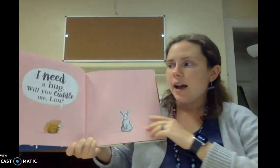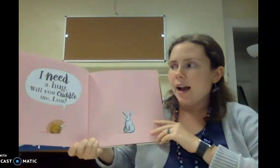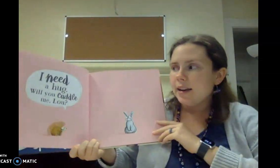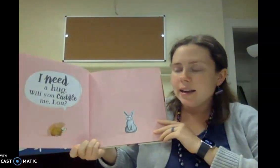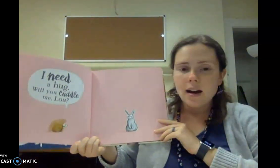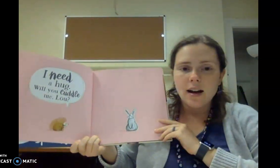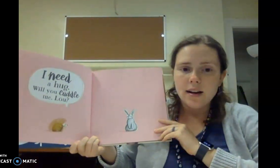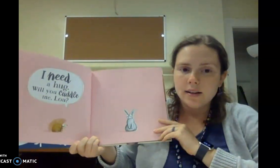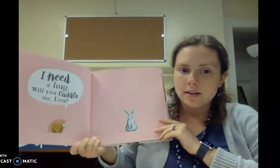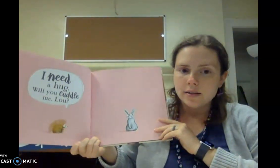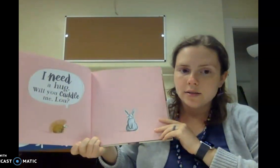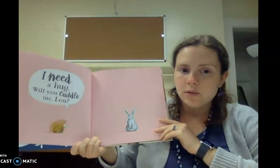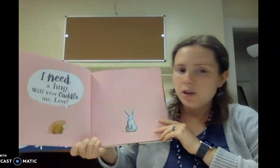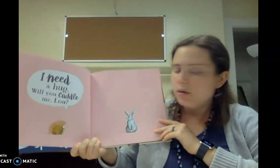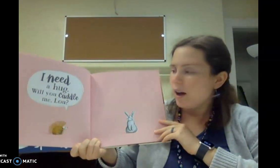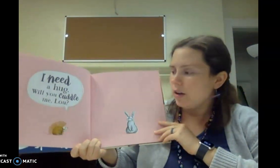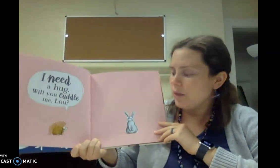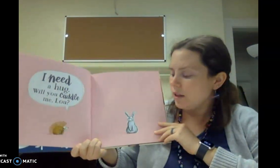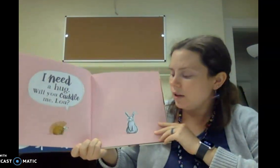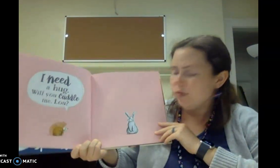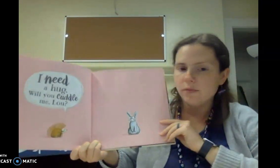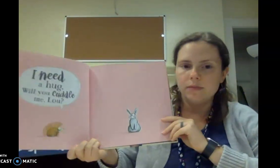I need a hug. Will you cuddle me, Lou?